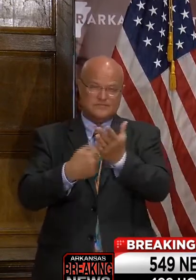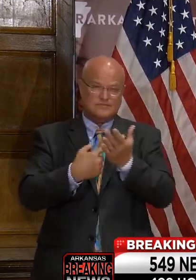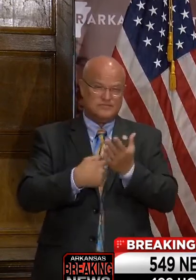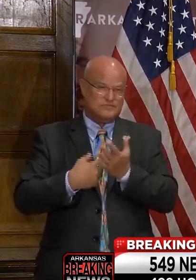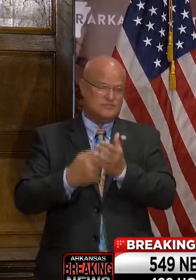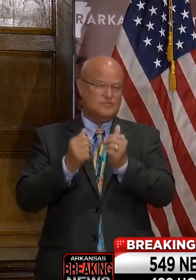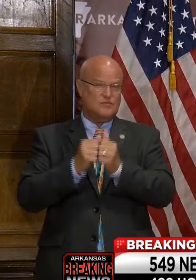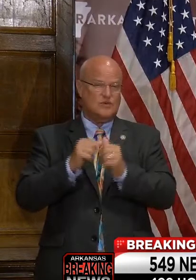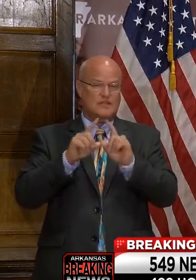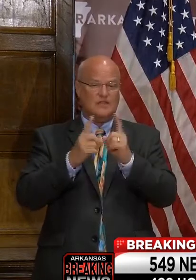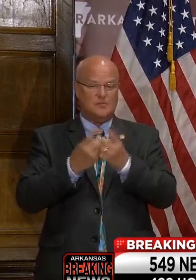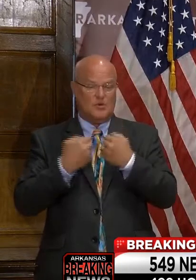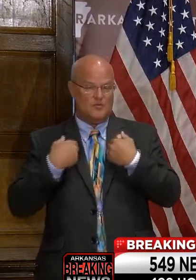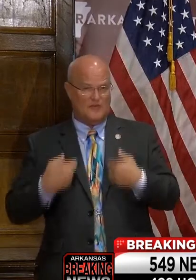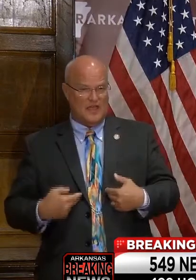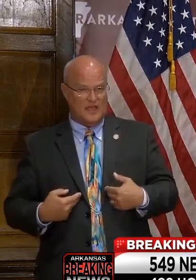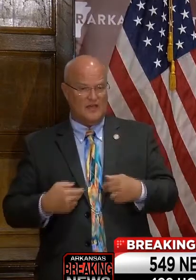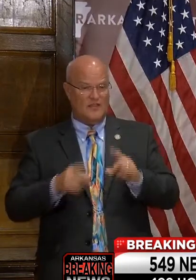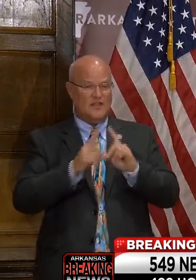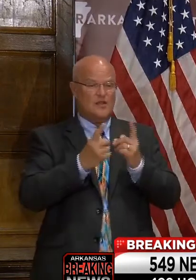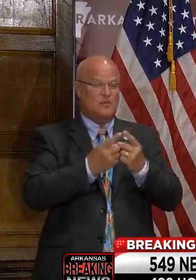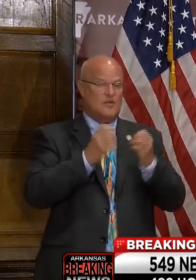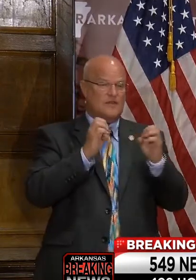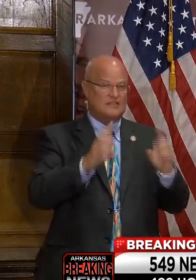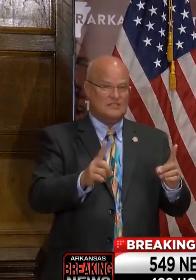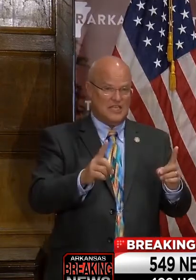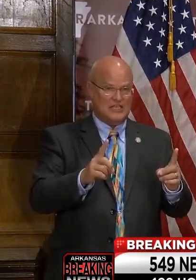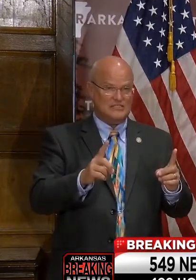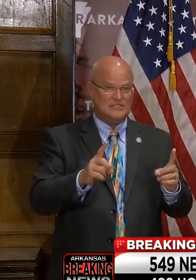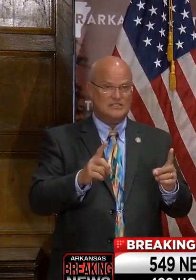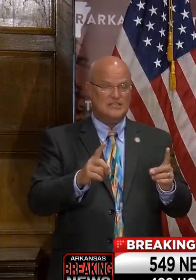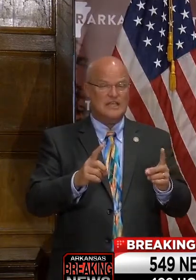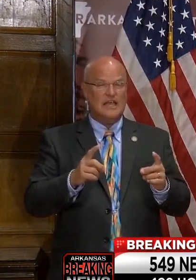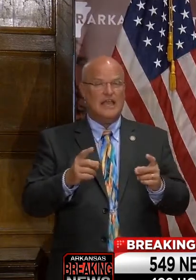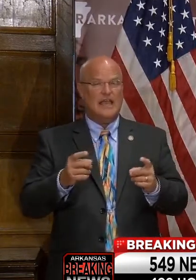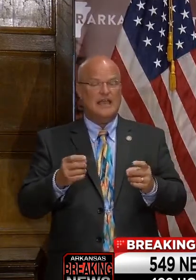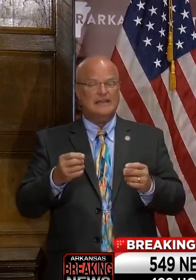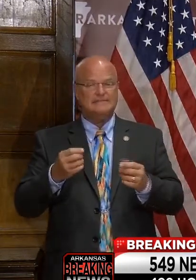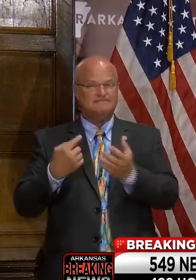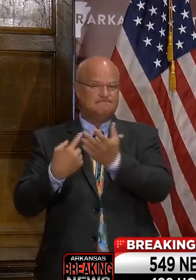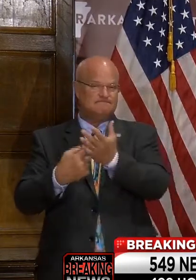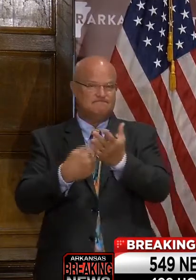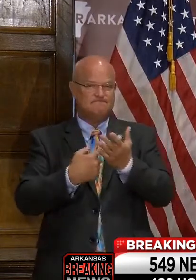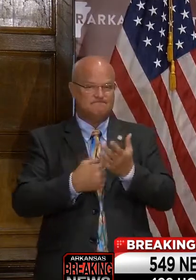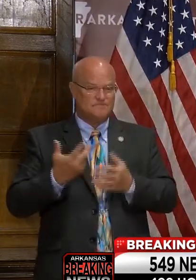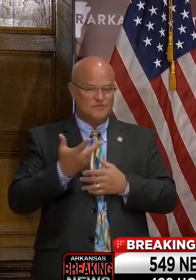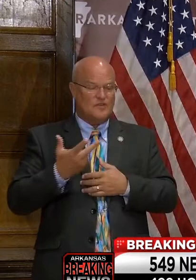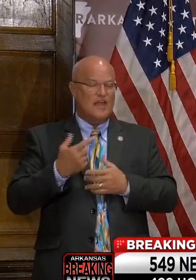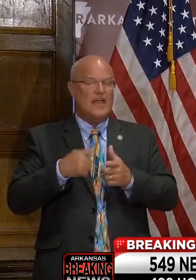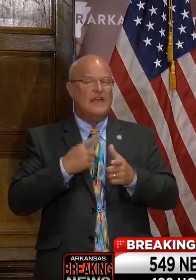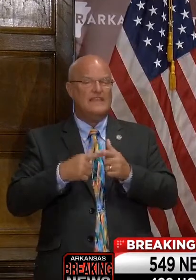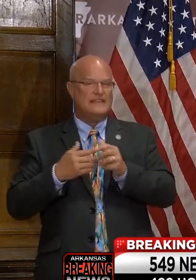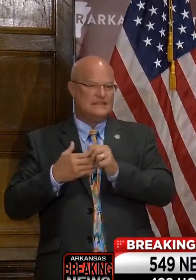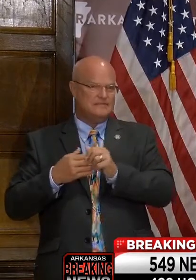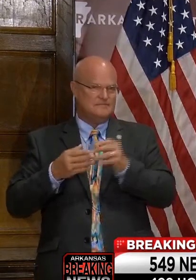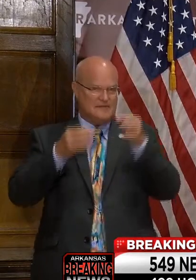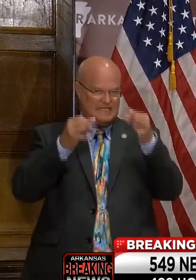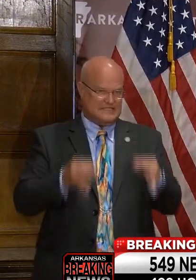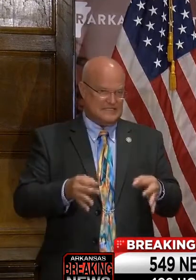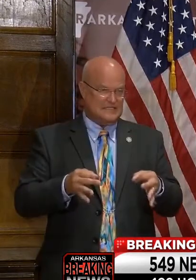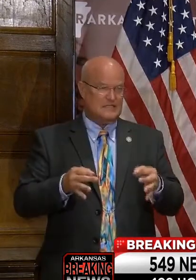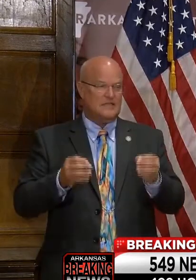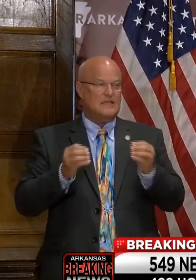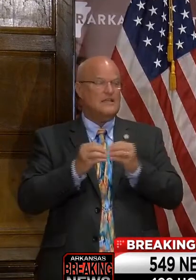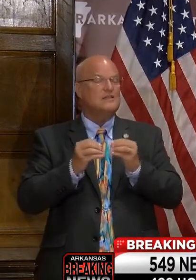should consult with the Department of Health and Department of Education and get guidance, and we make a decision. But this gives some flexibility, but